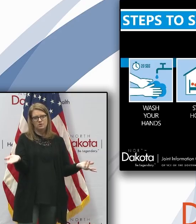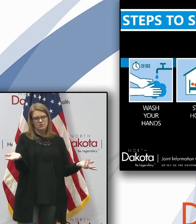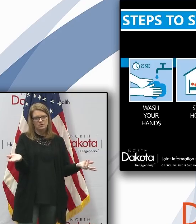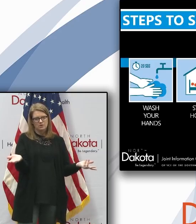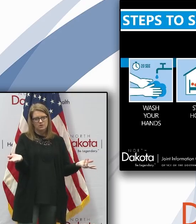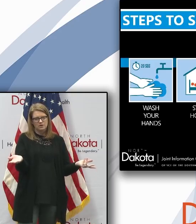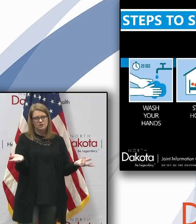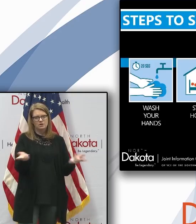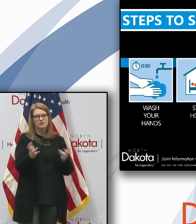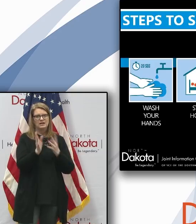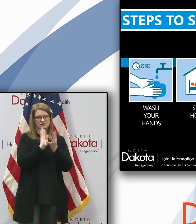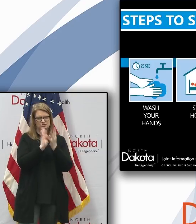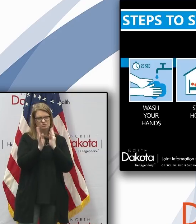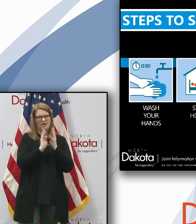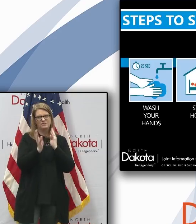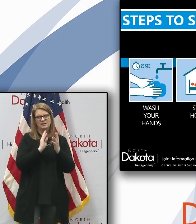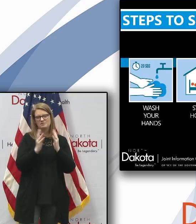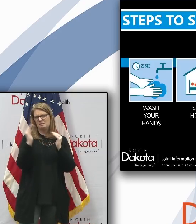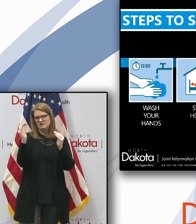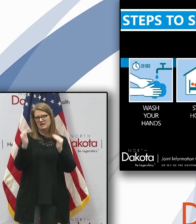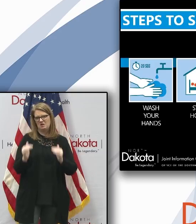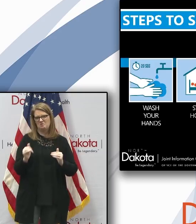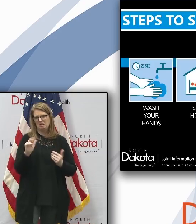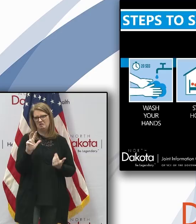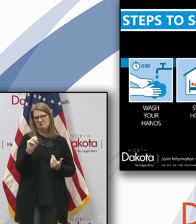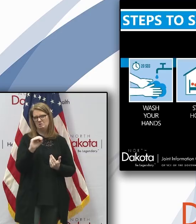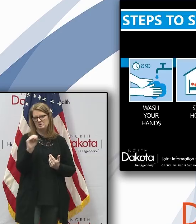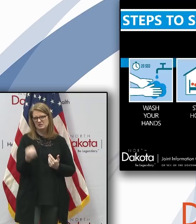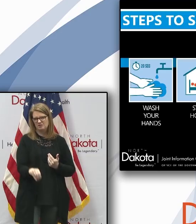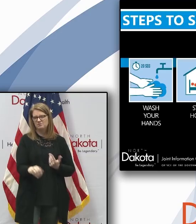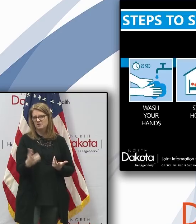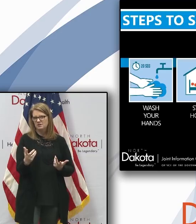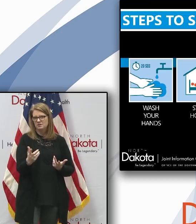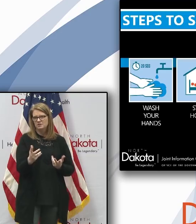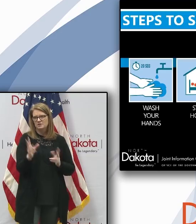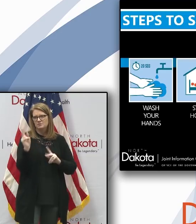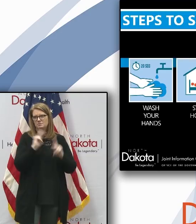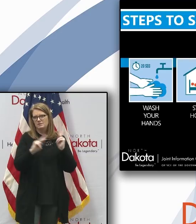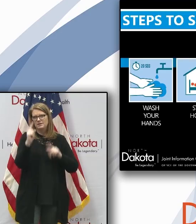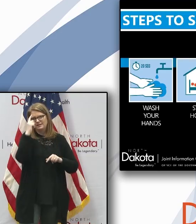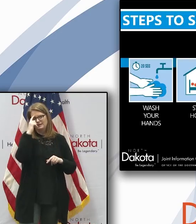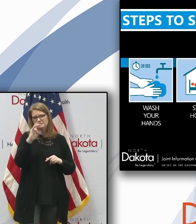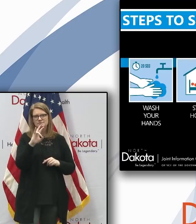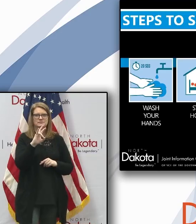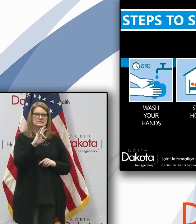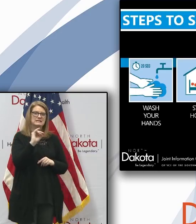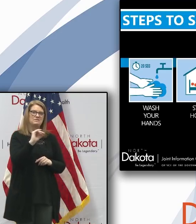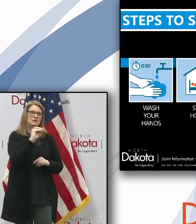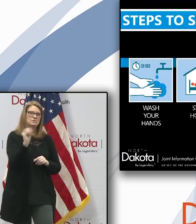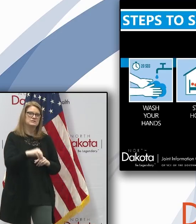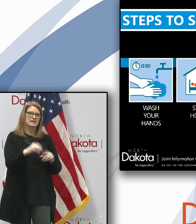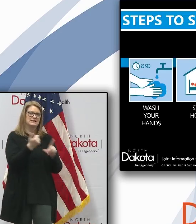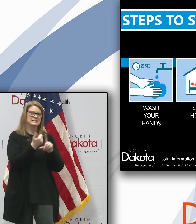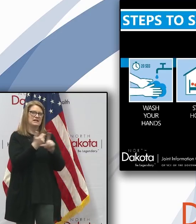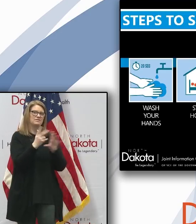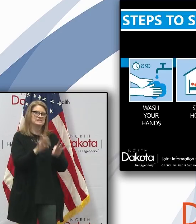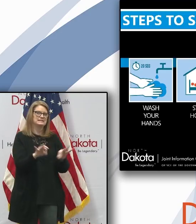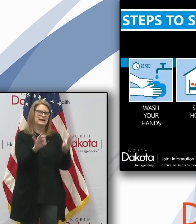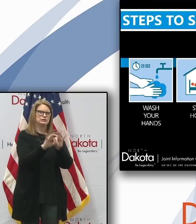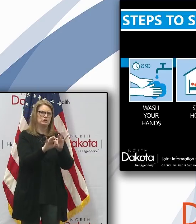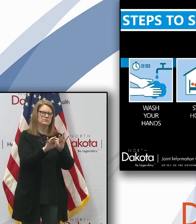and traffic may be down 30%. That would assume that people think that 70% of what they're doing is essential, so we may